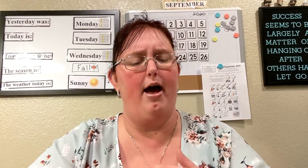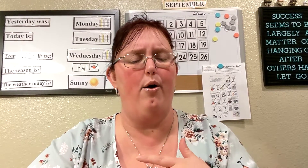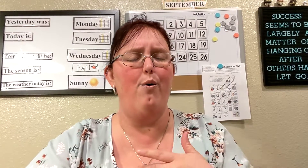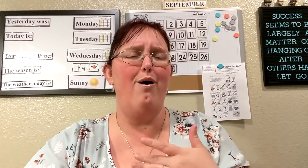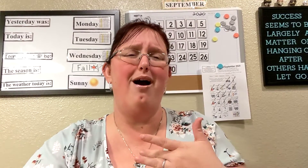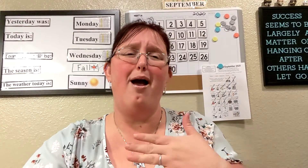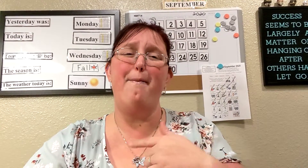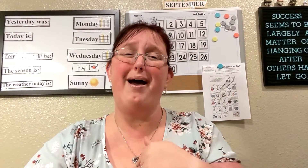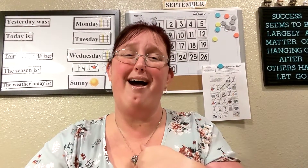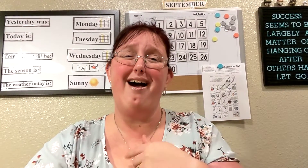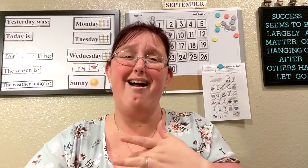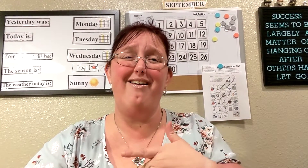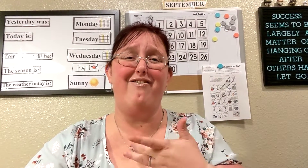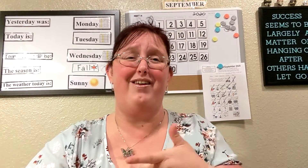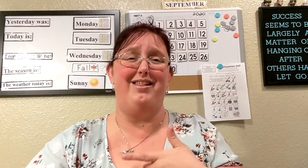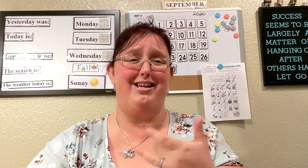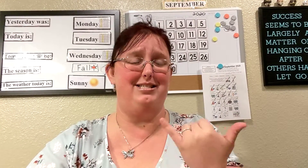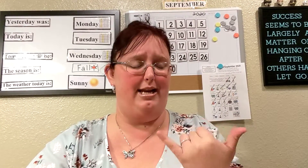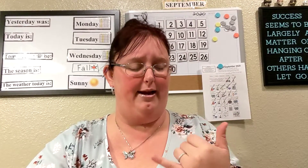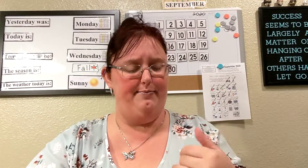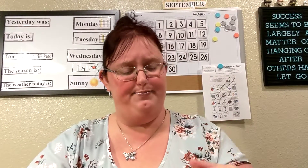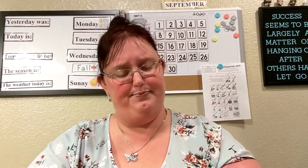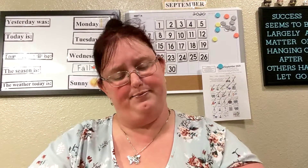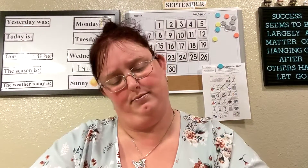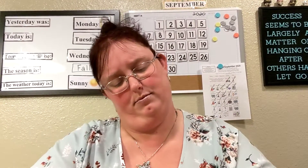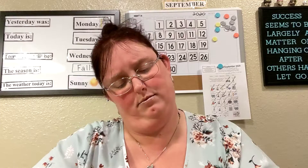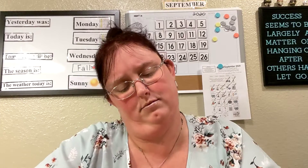How am I feeling today?